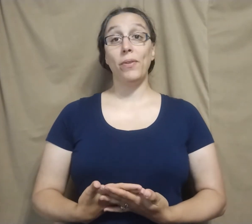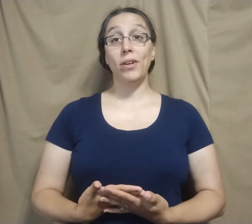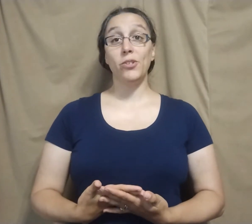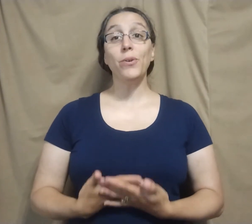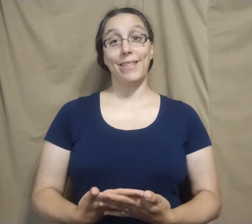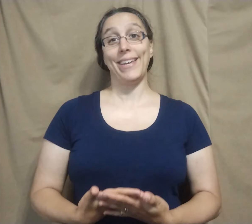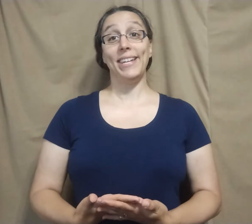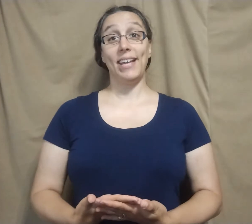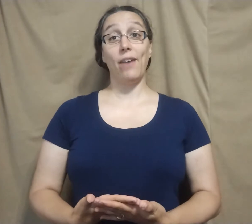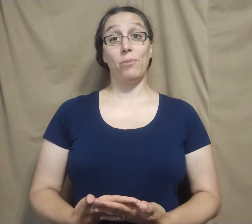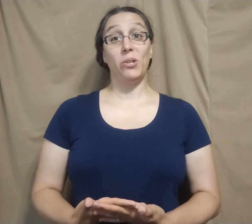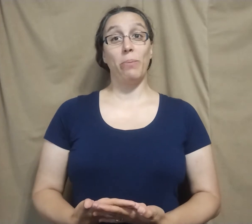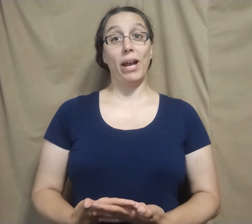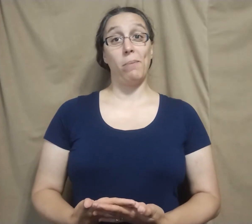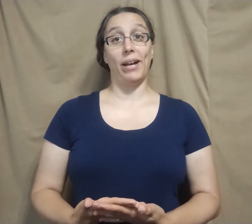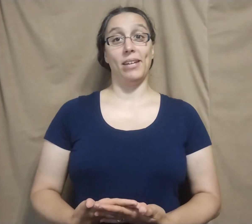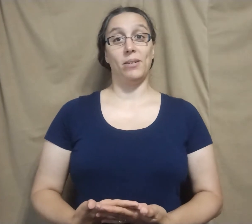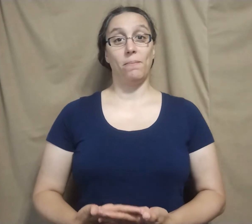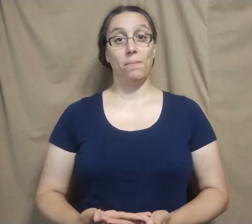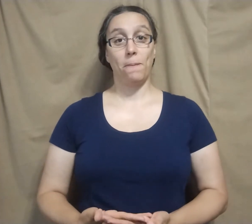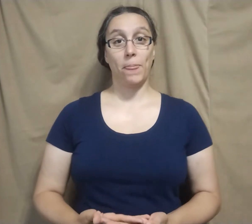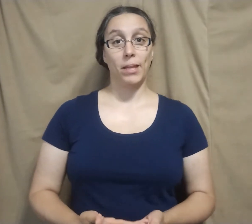they do, it's handy to have them in your back pocket.